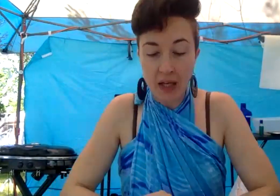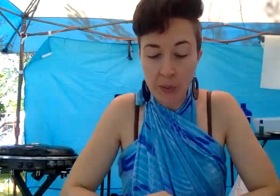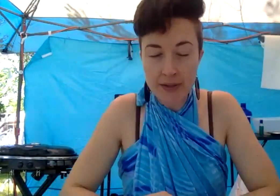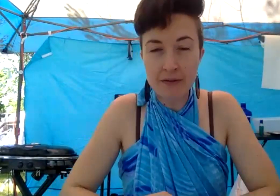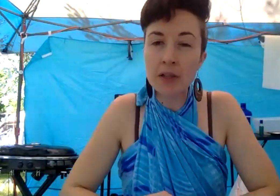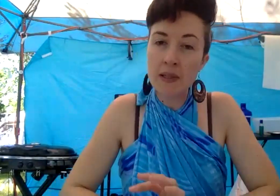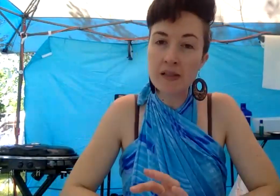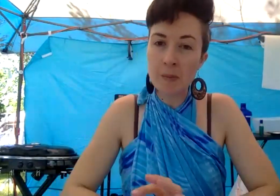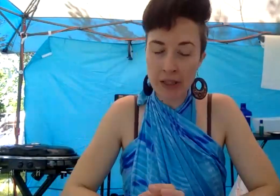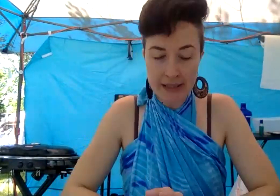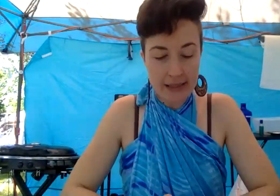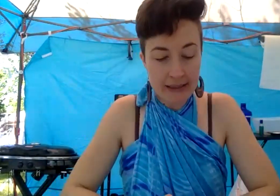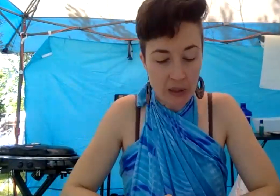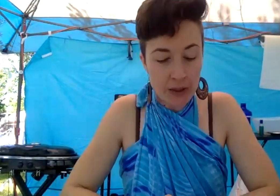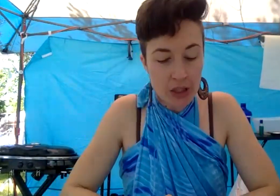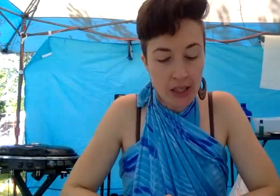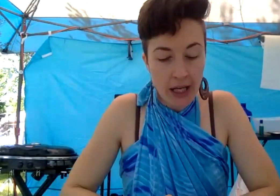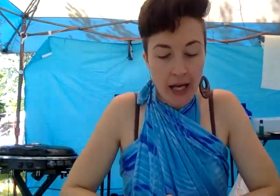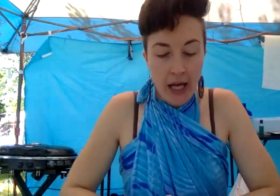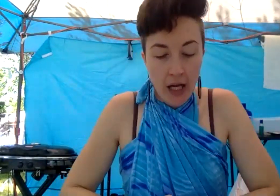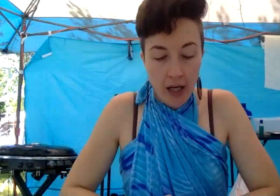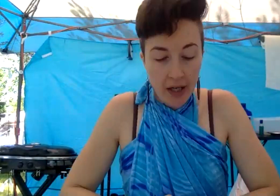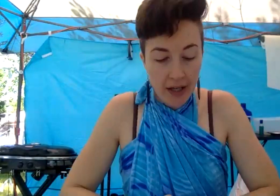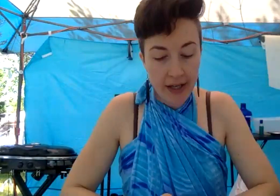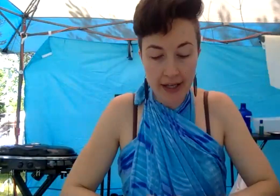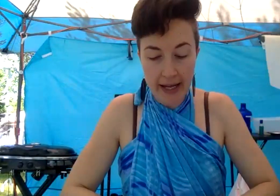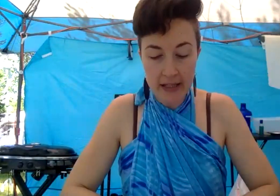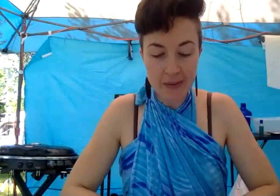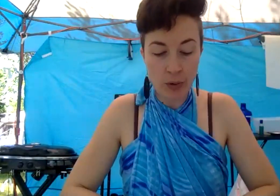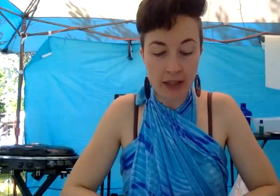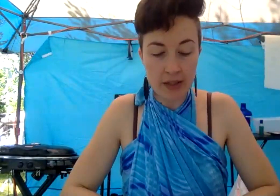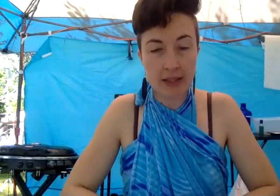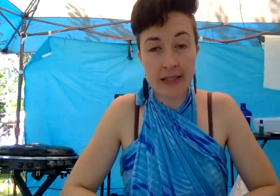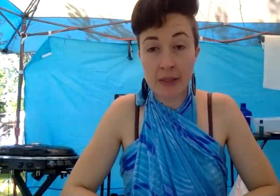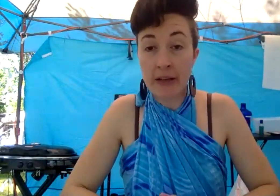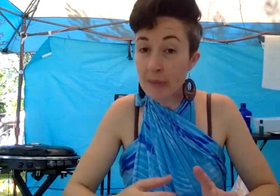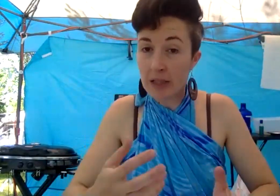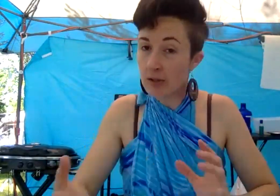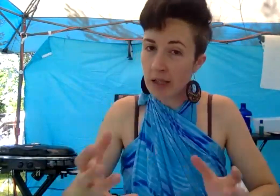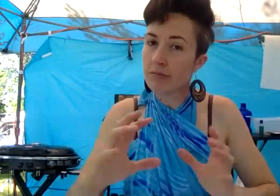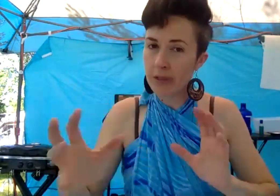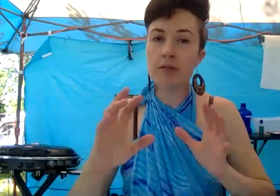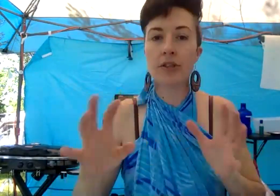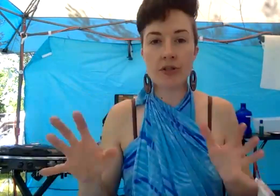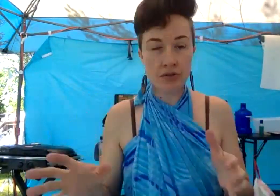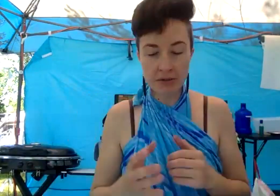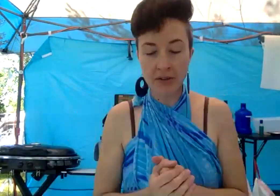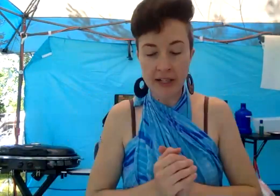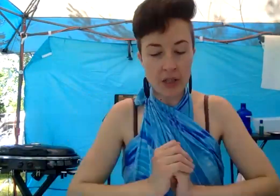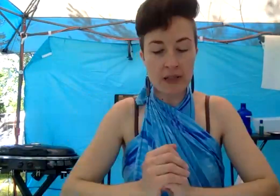I wasn't fully using American Sign Language and spoken English at the same time, because you can't, they're two different languages